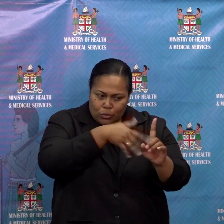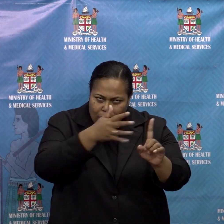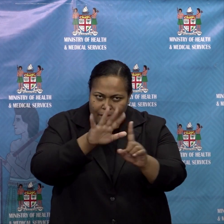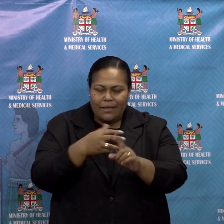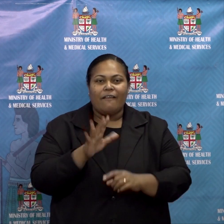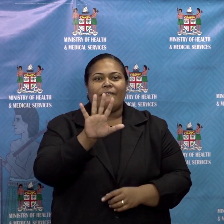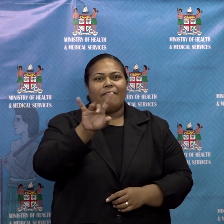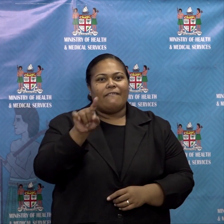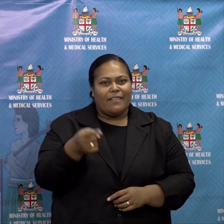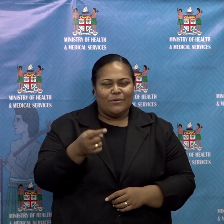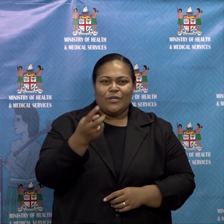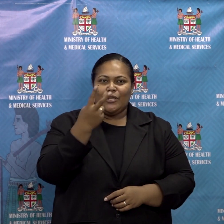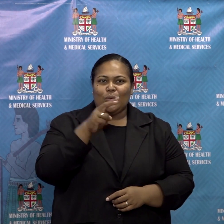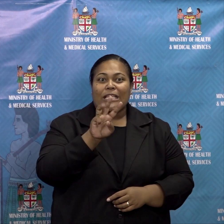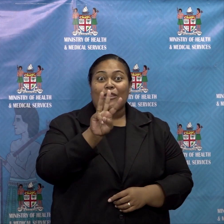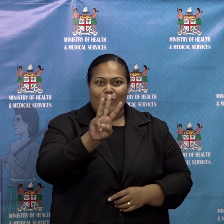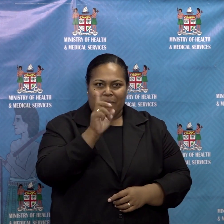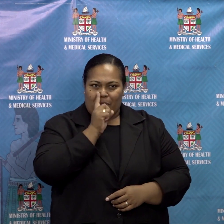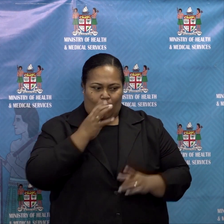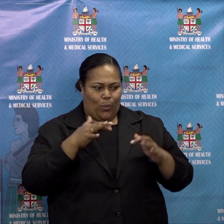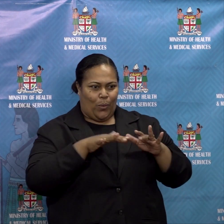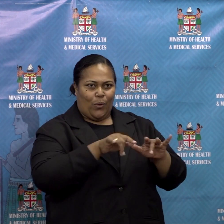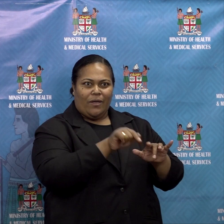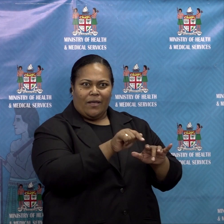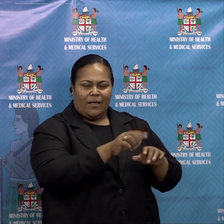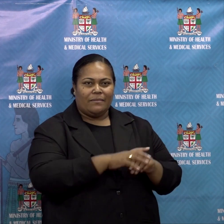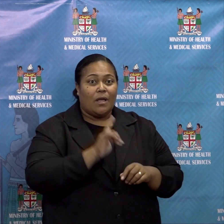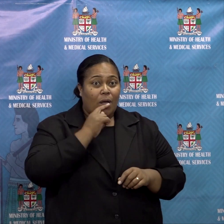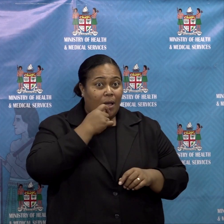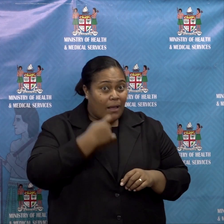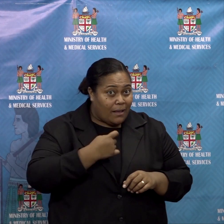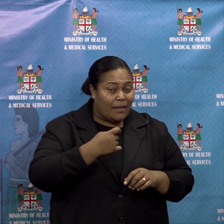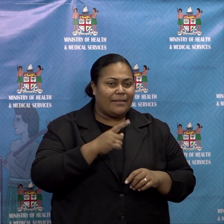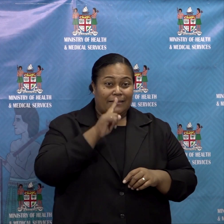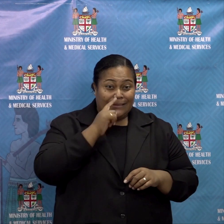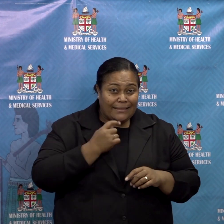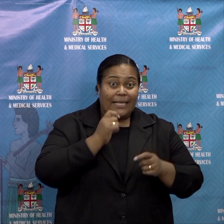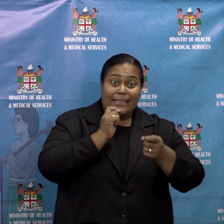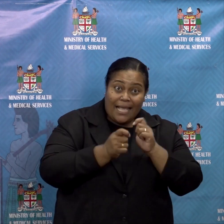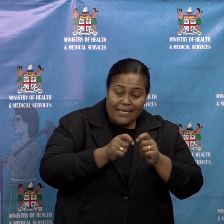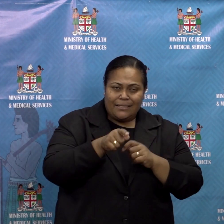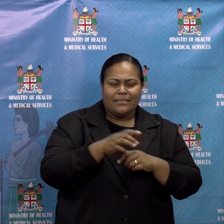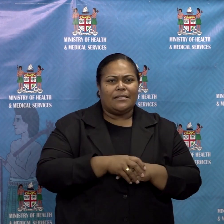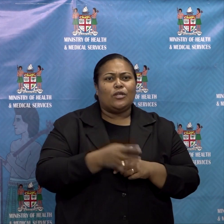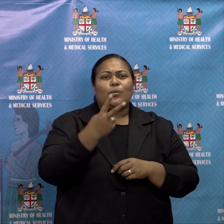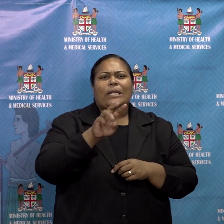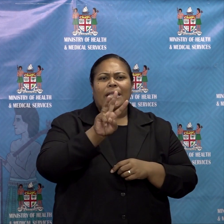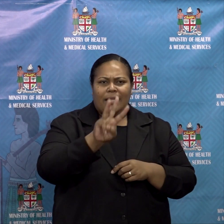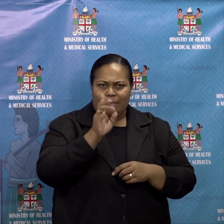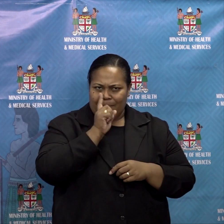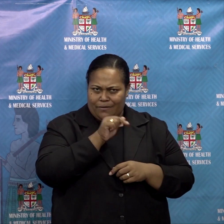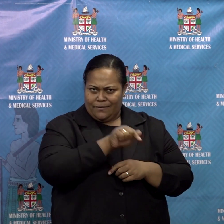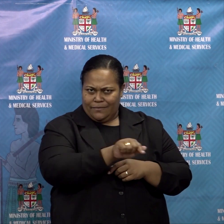3,523 individuals and swabbed 340 individuals, bringing the total of individuals or